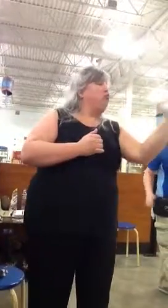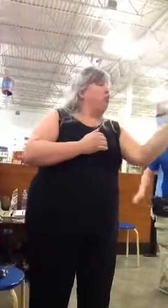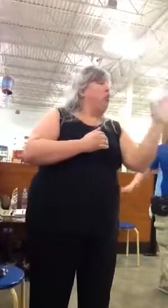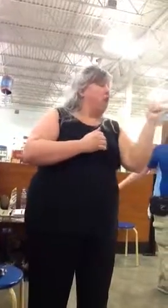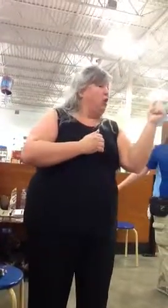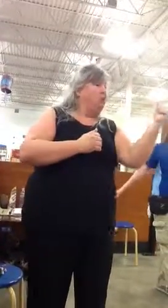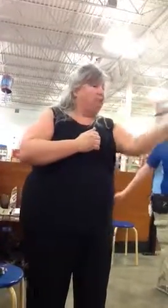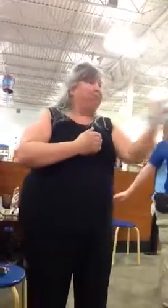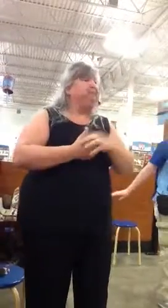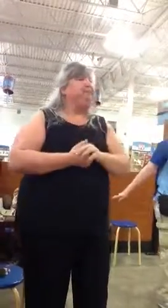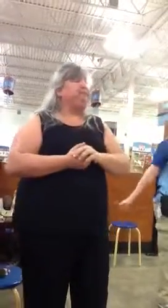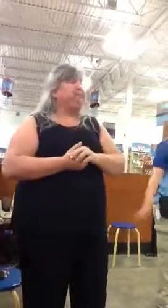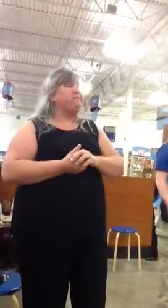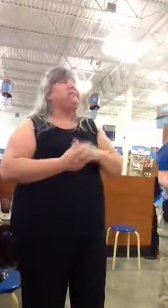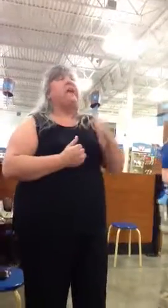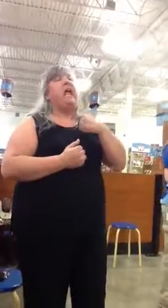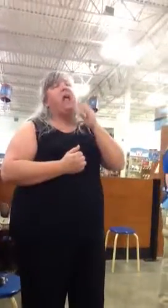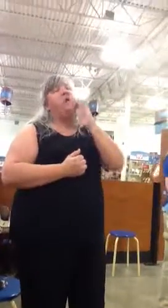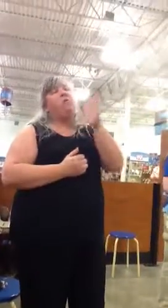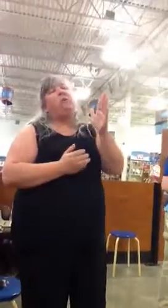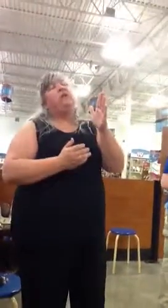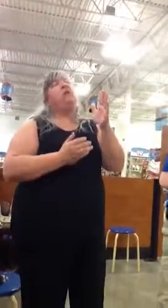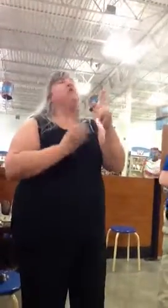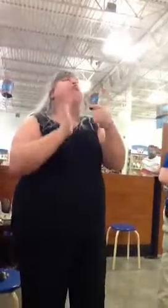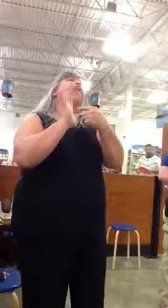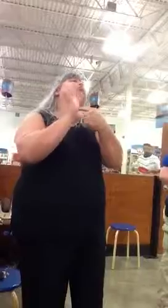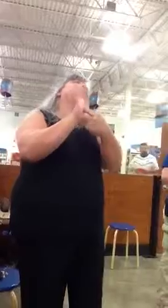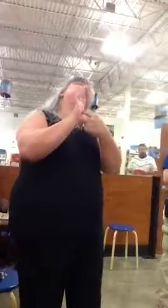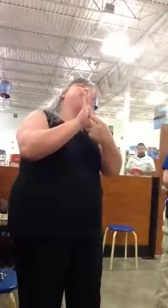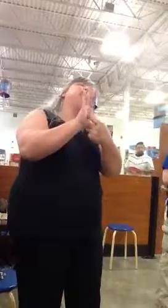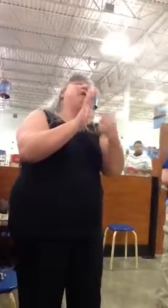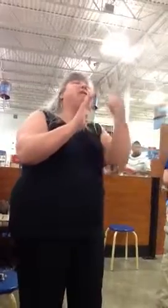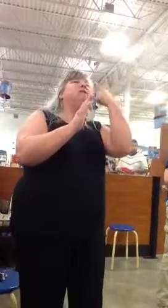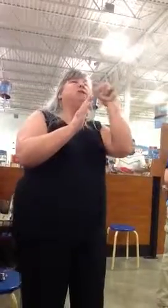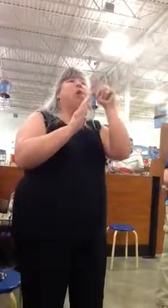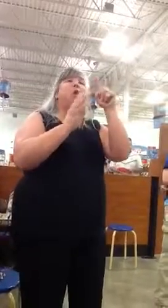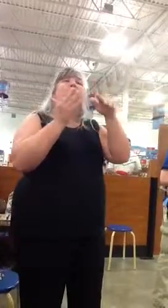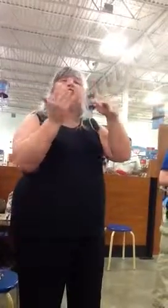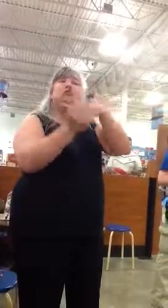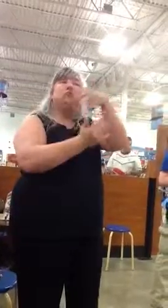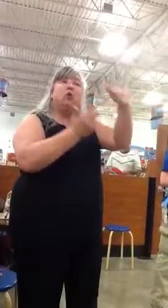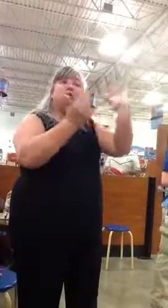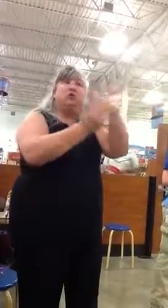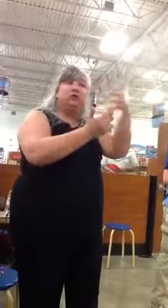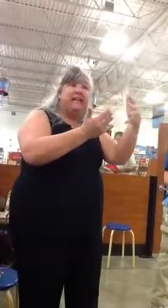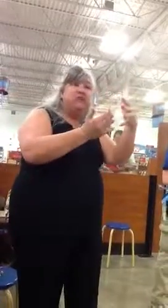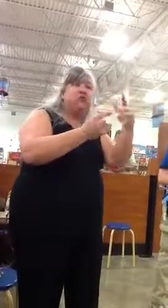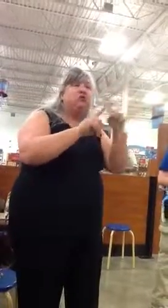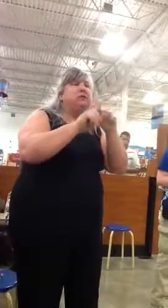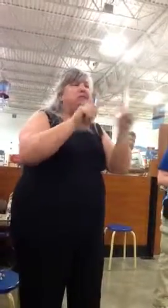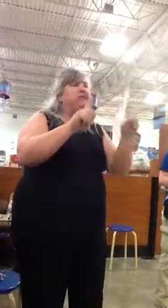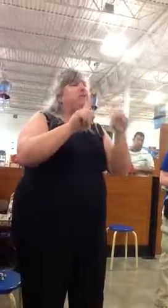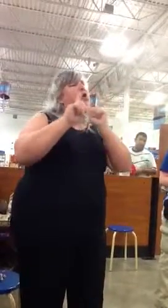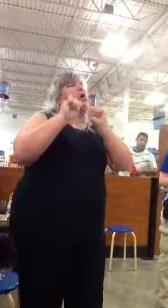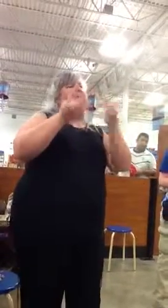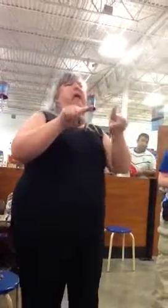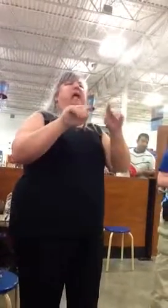So I will pull her out to help with socialization, to show the different commands, how they're supposed to look,